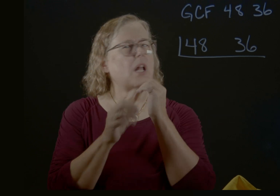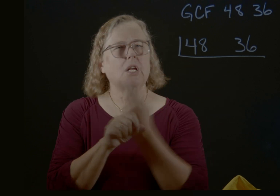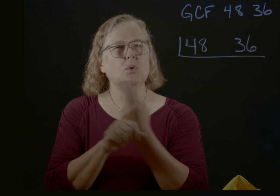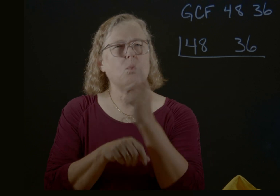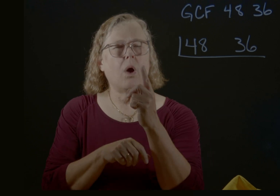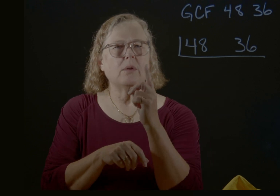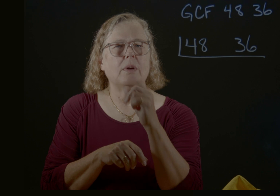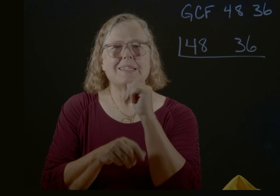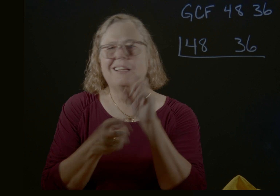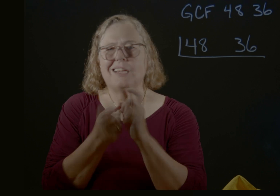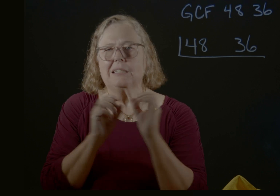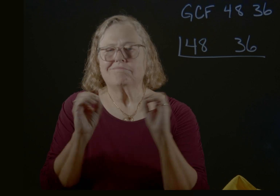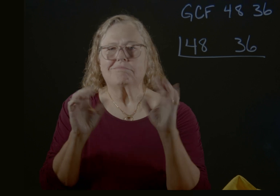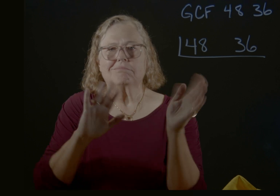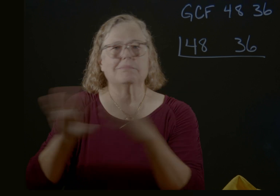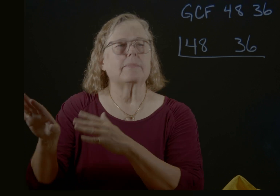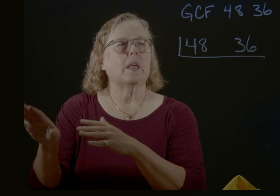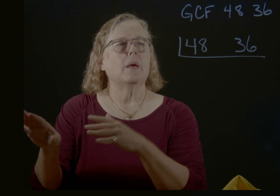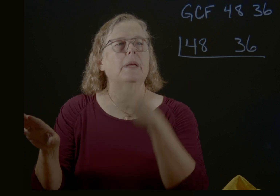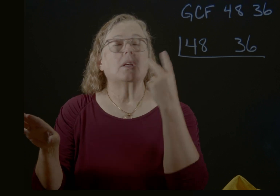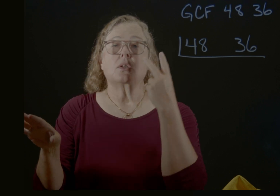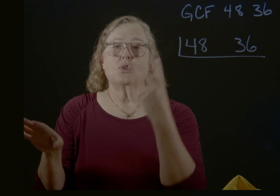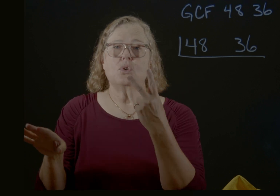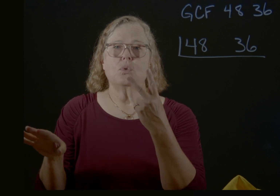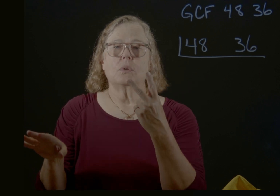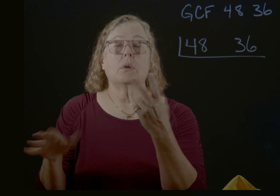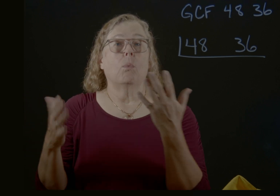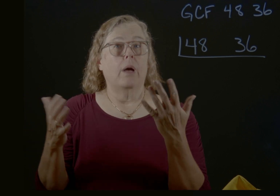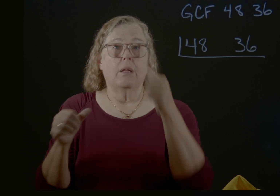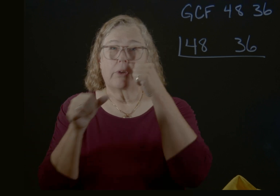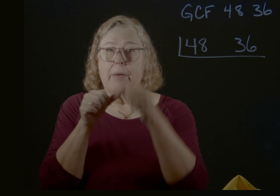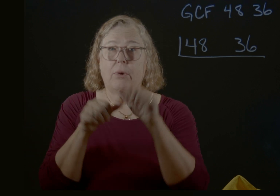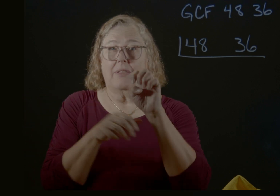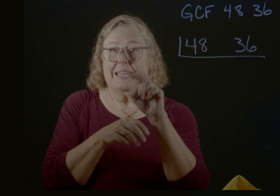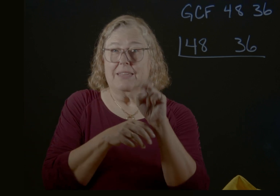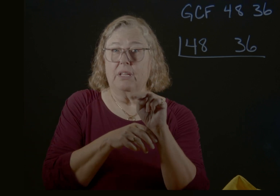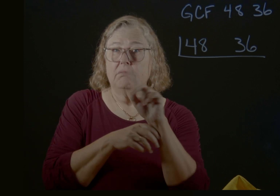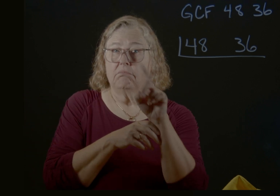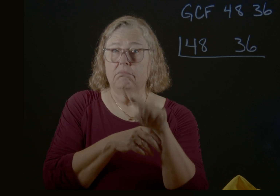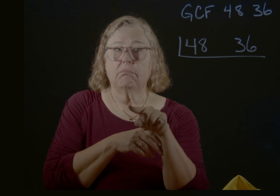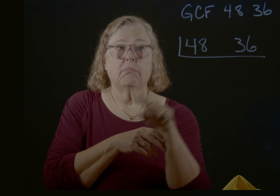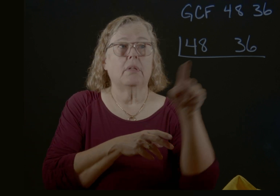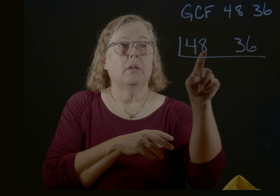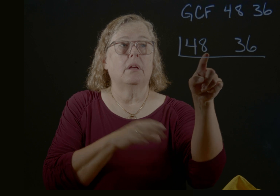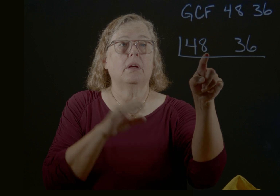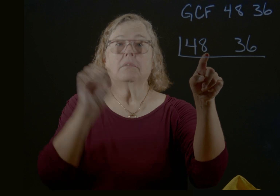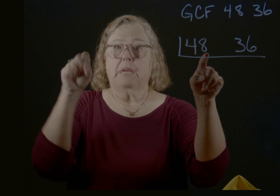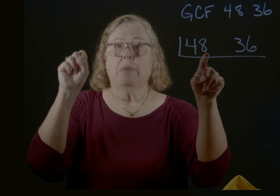can't use 1 because that doesn't change anything, so we're not going to use 1. But 2, do you remember the even number thing, right? Does 2 go into both of